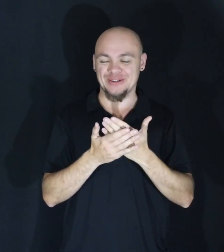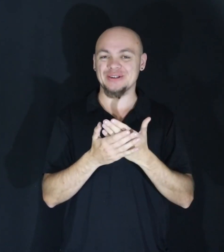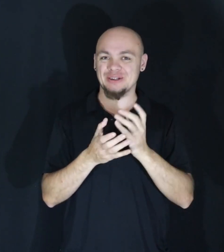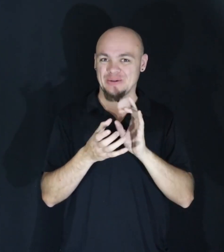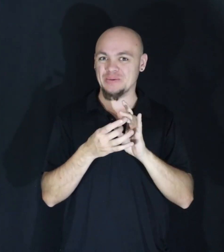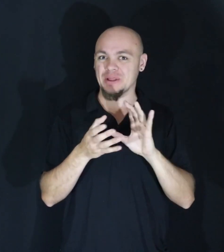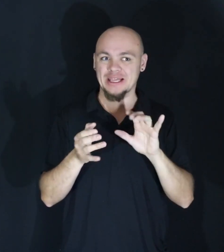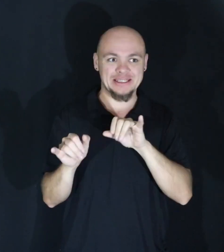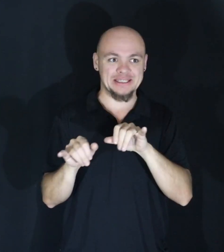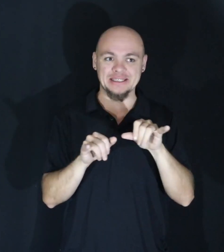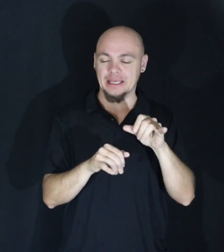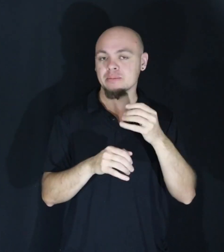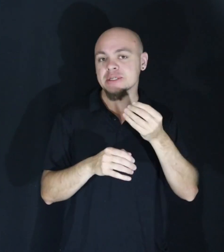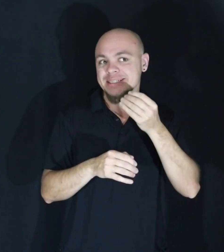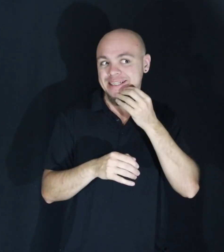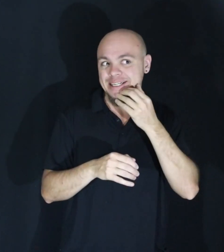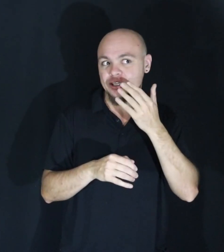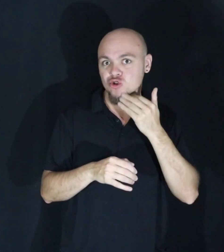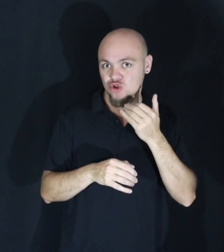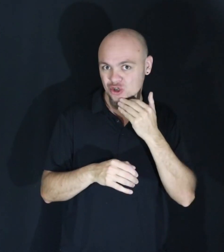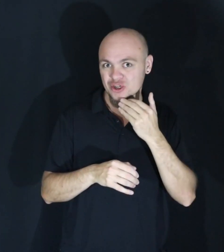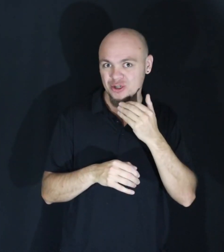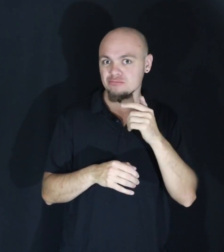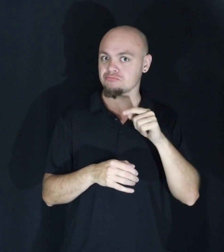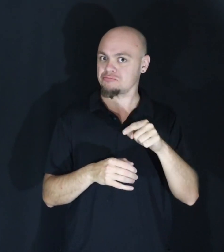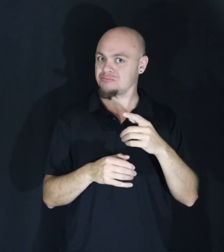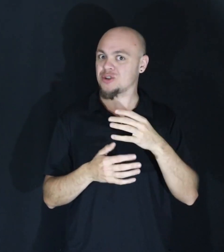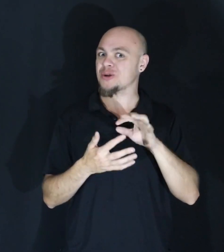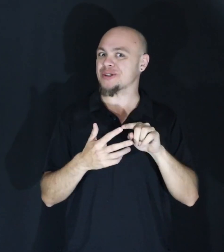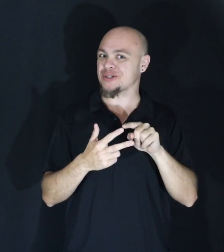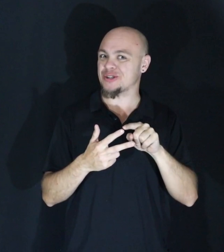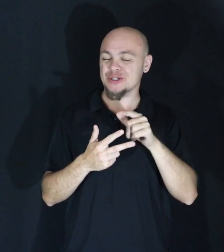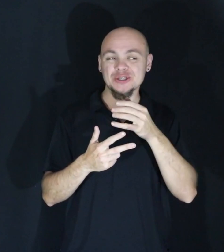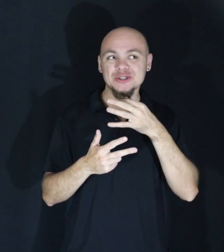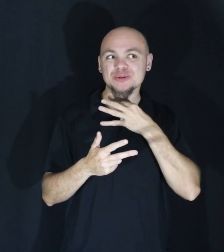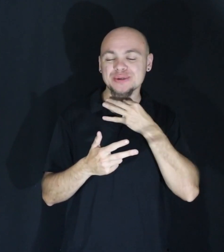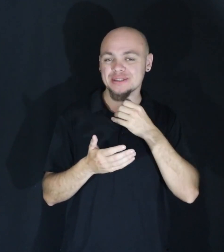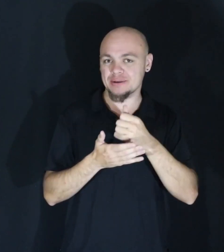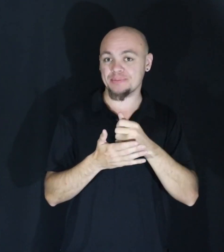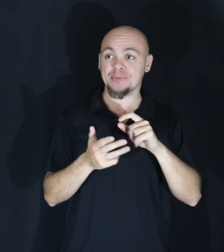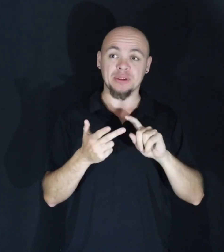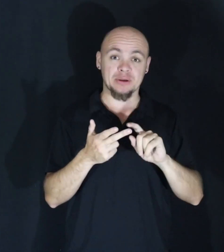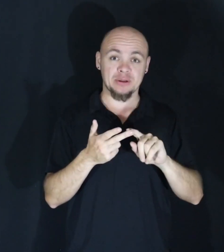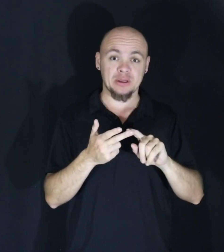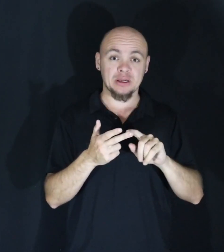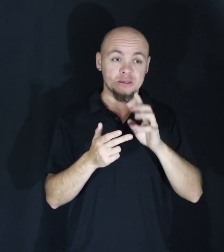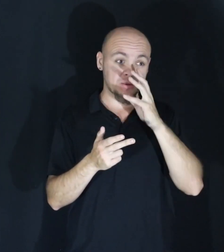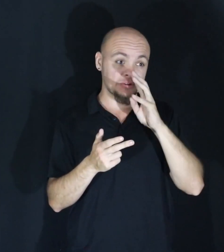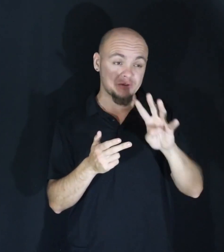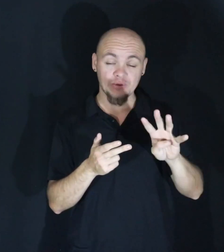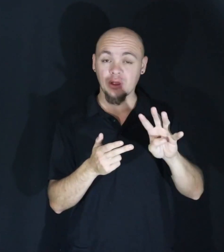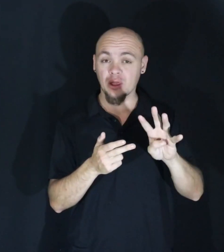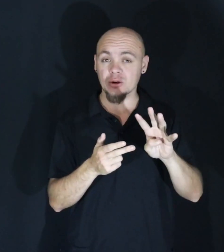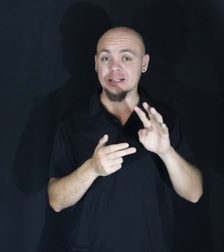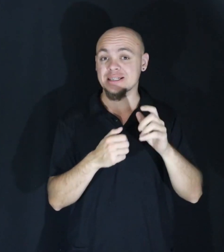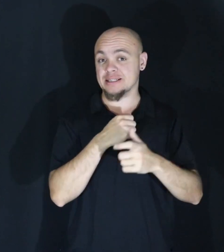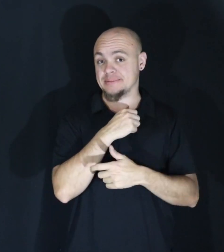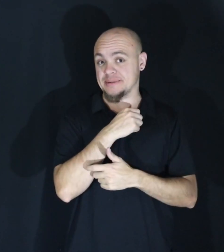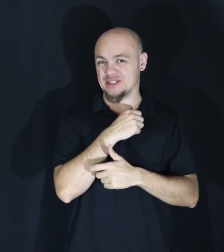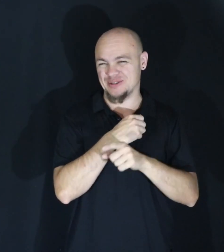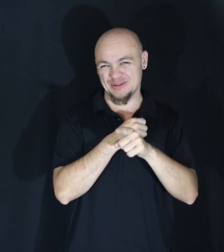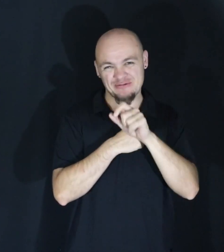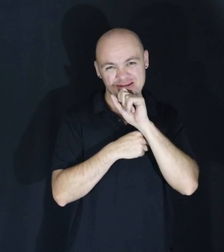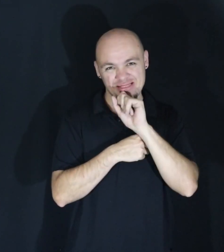released when you eat sugar. And tip number 3 to tune out temptation. You'll love this